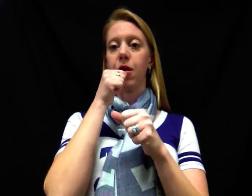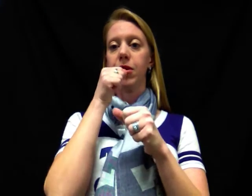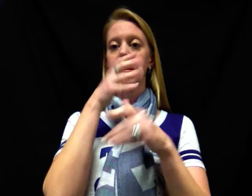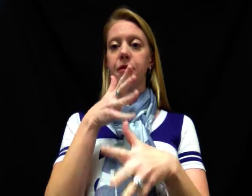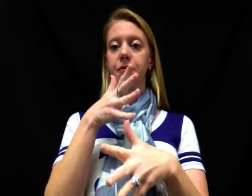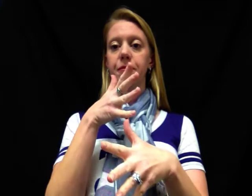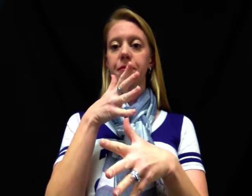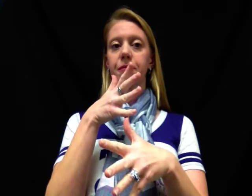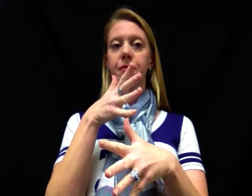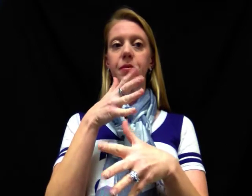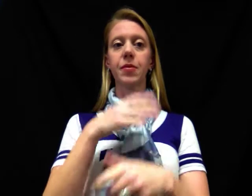vomit,